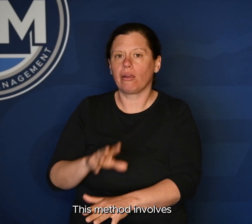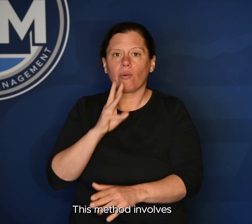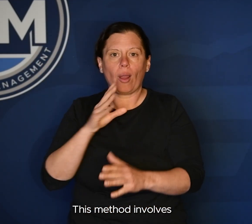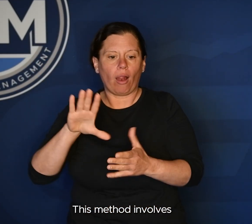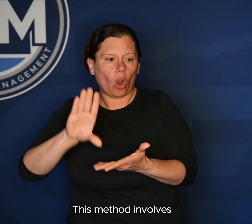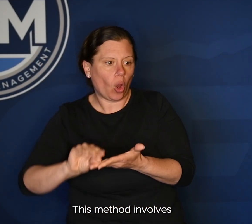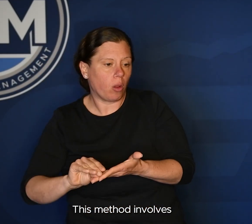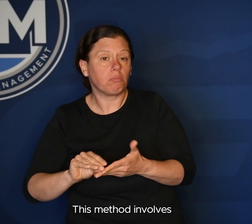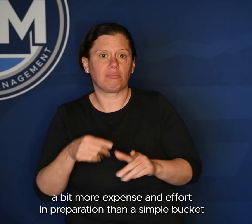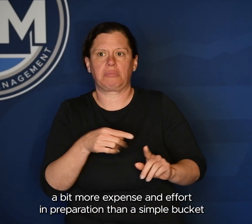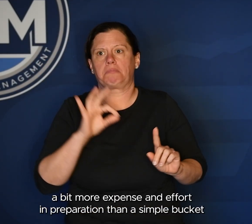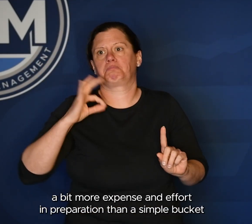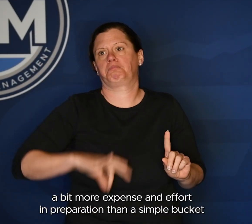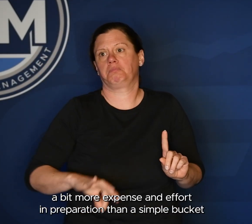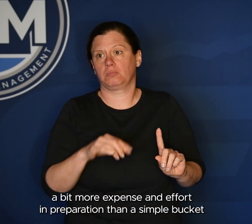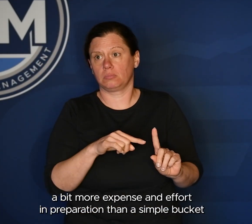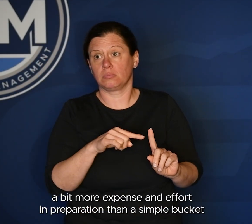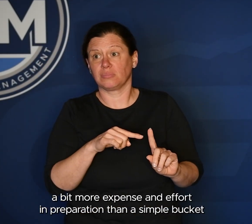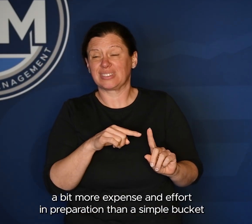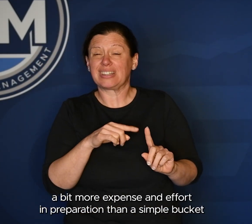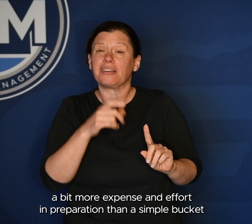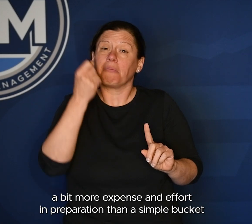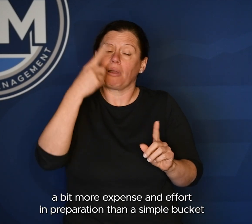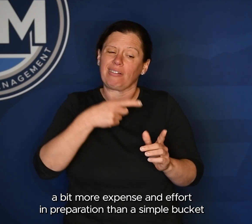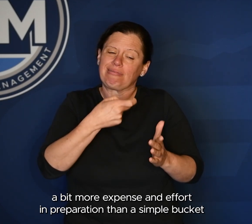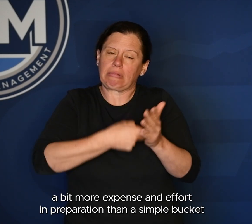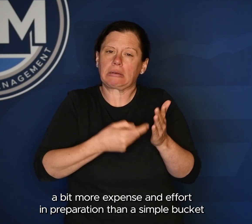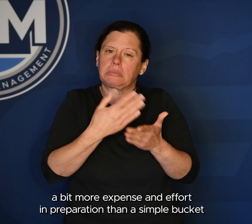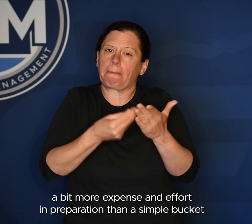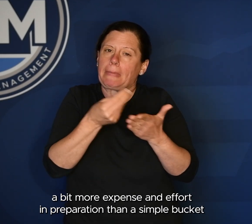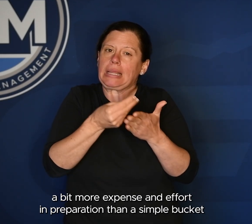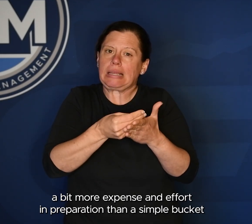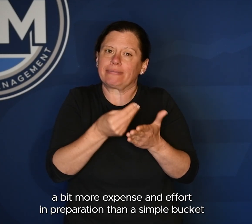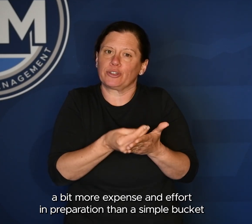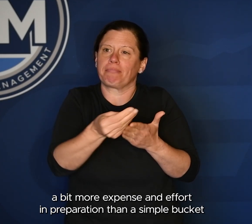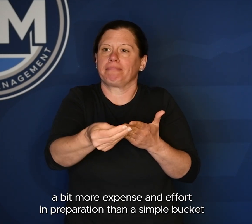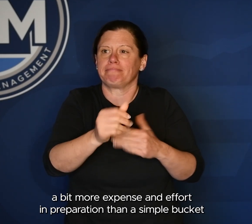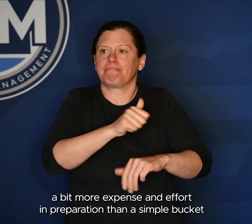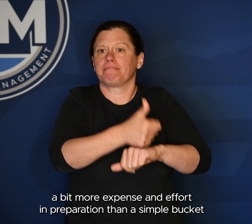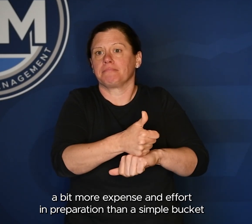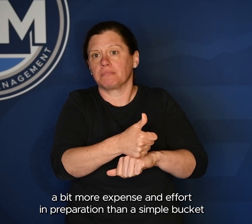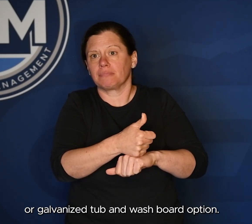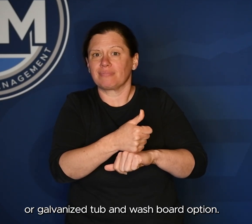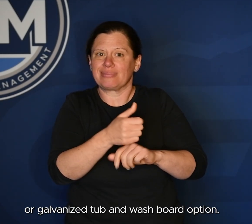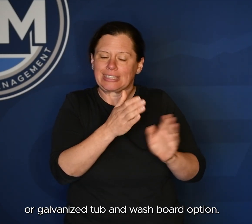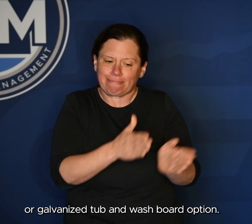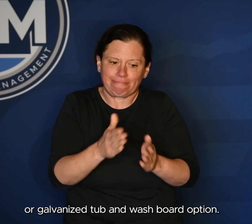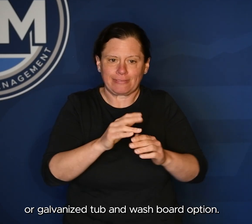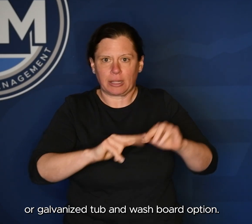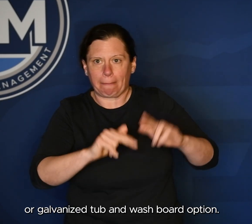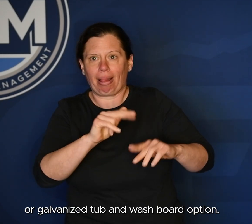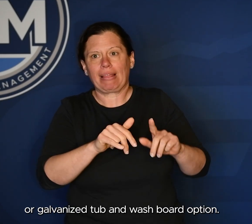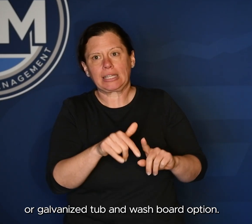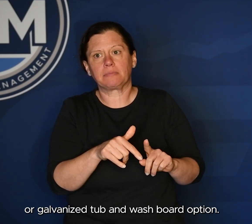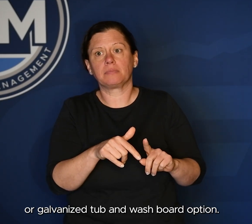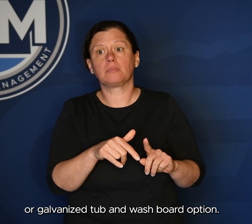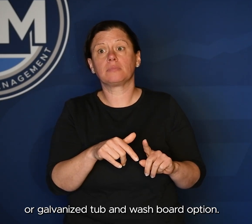This method involves a bit more expense and effort in preparation than a simple bucket or galvanized tub and washboard